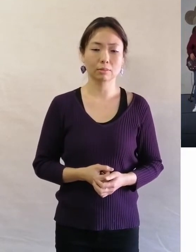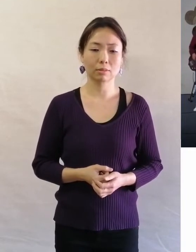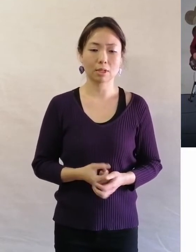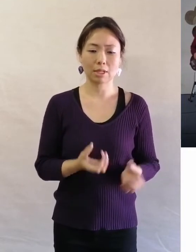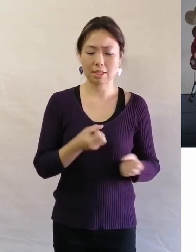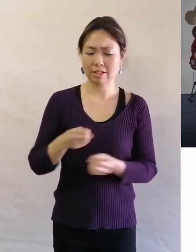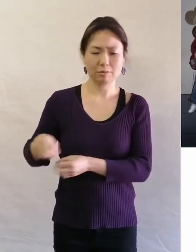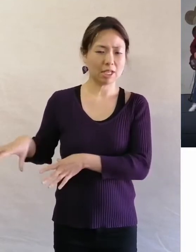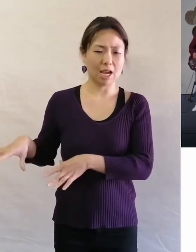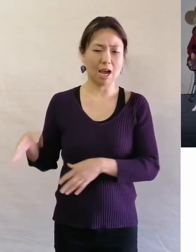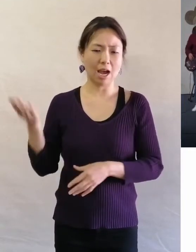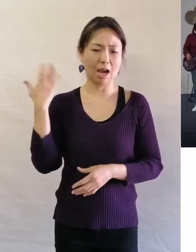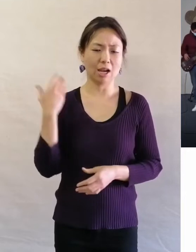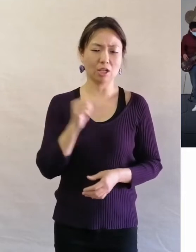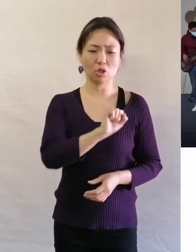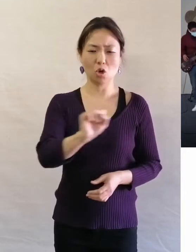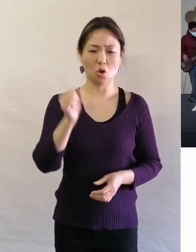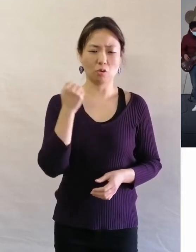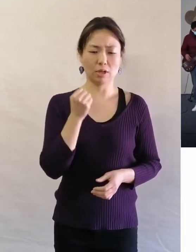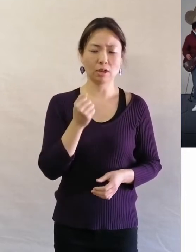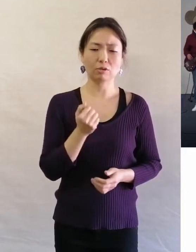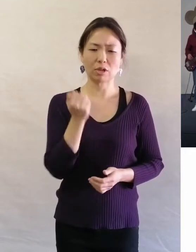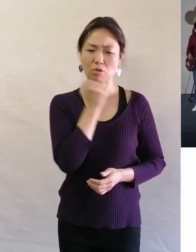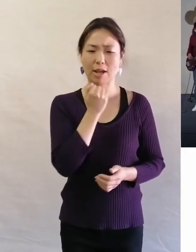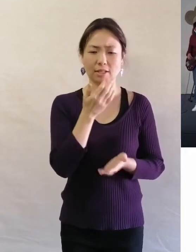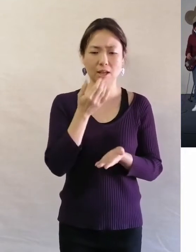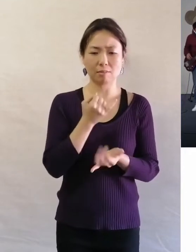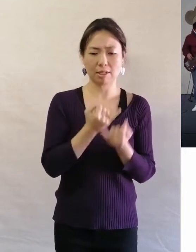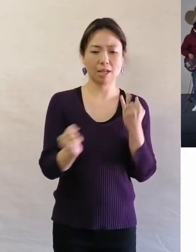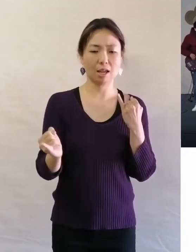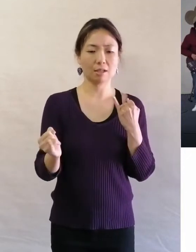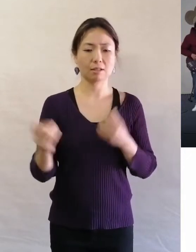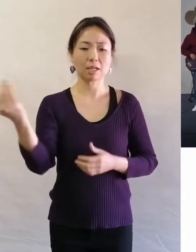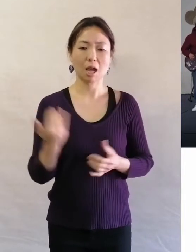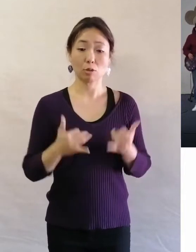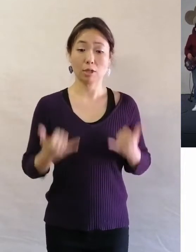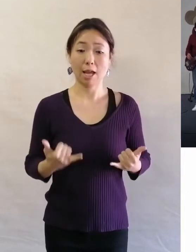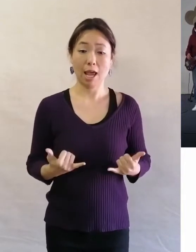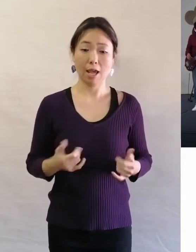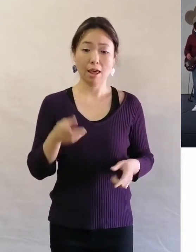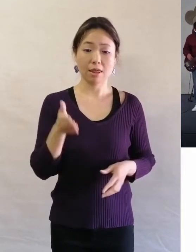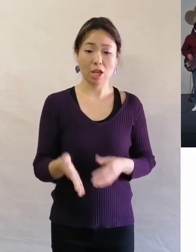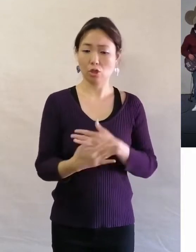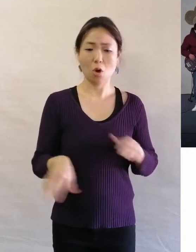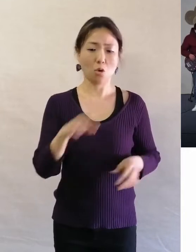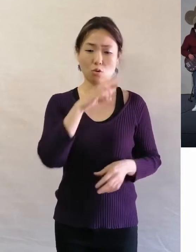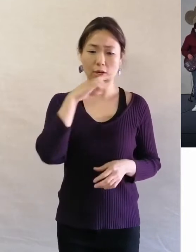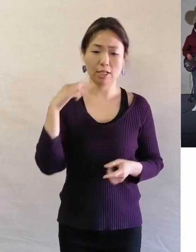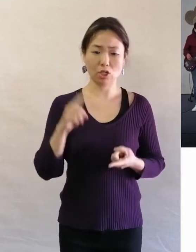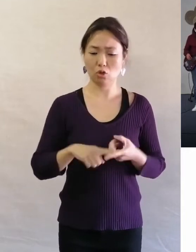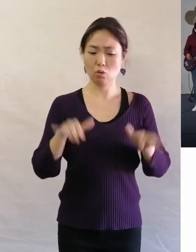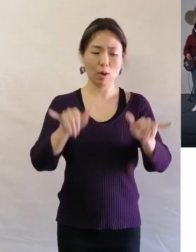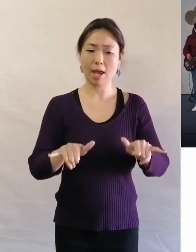leave behind your regrets and mistakes. Come today, there's no reason